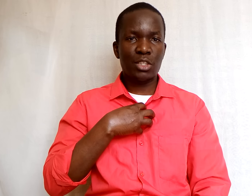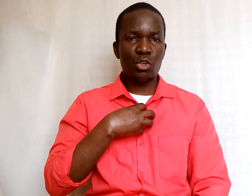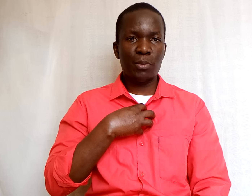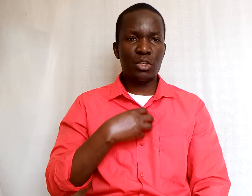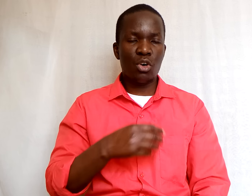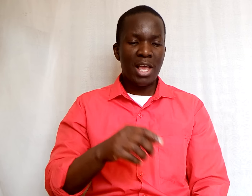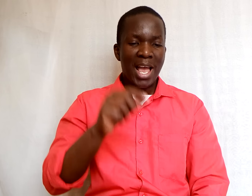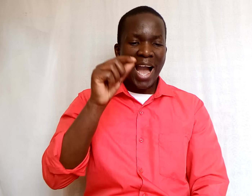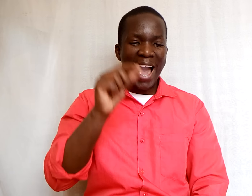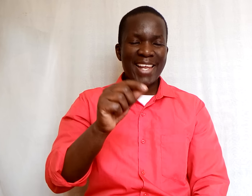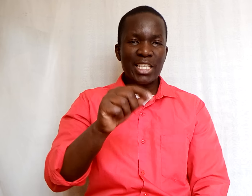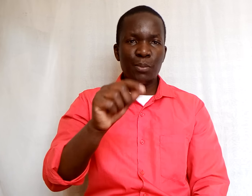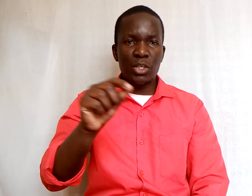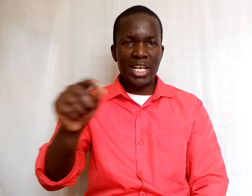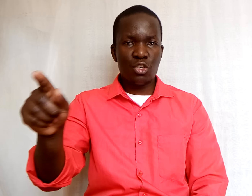sweet potato. Irish potato,